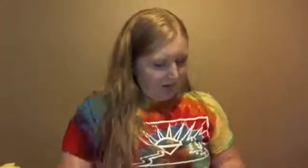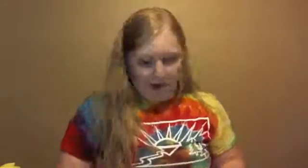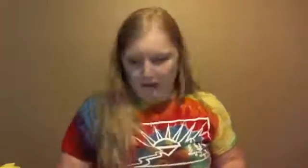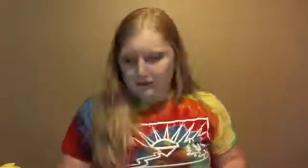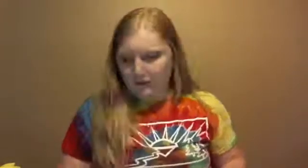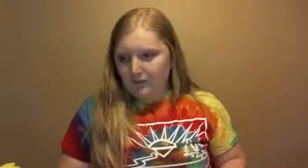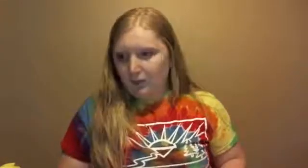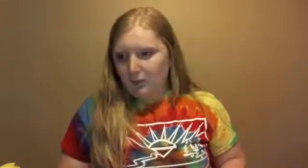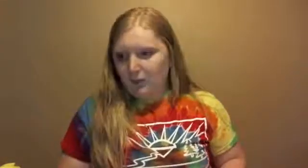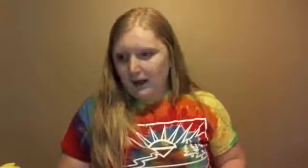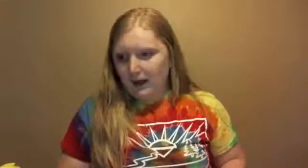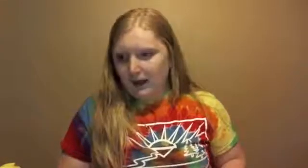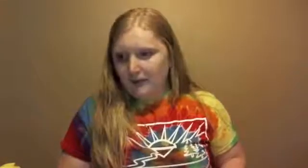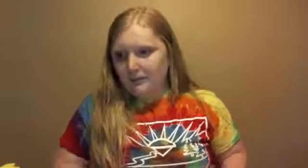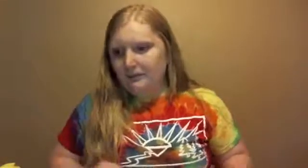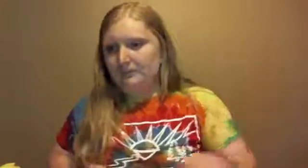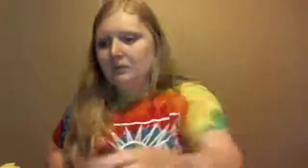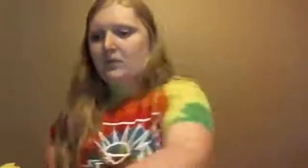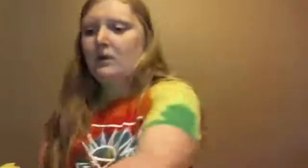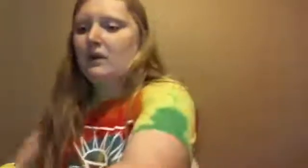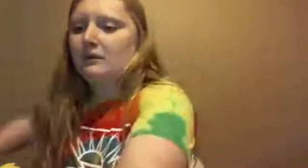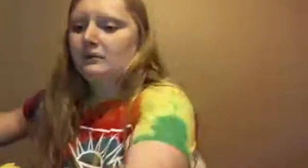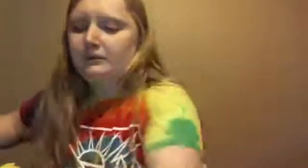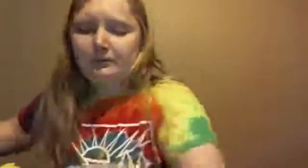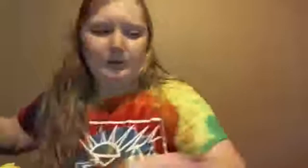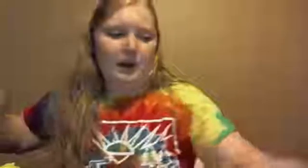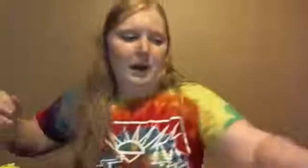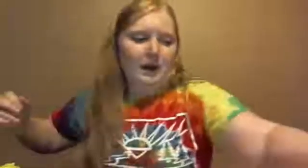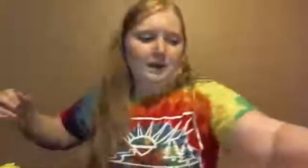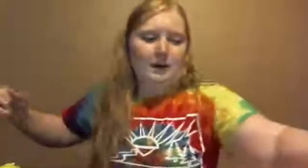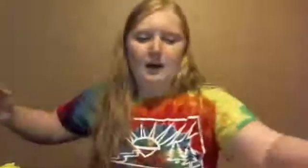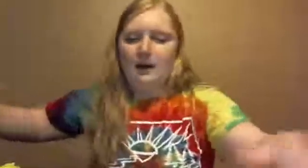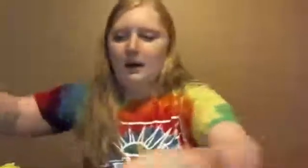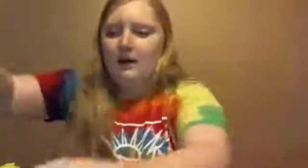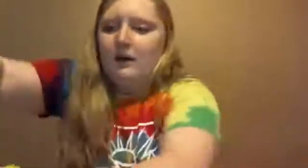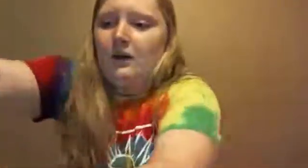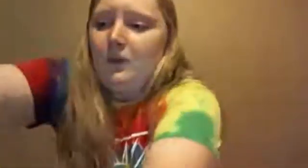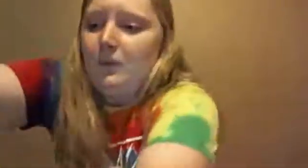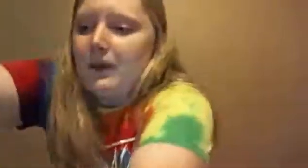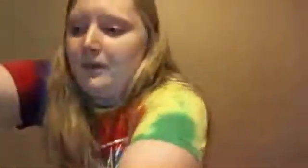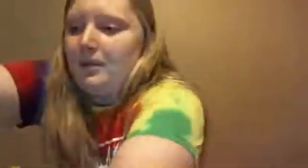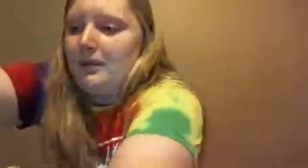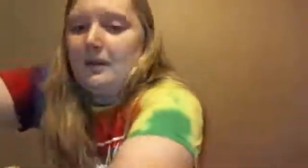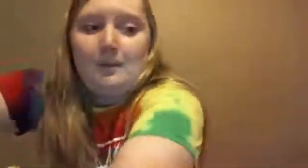Okay, so for white, I thought we could put some